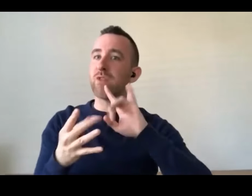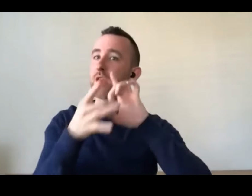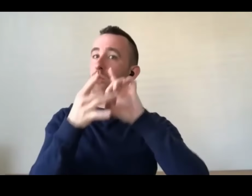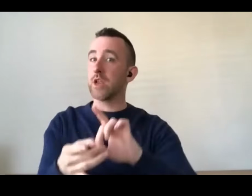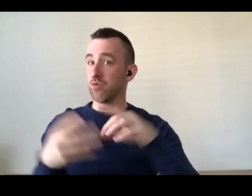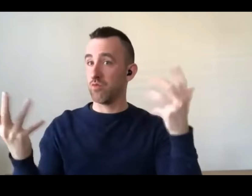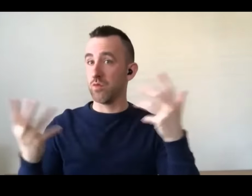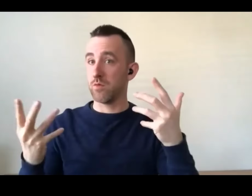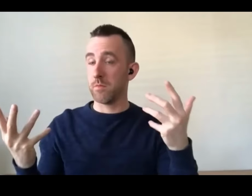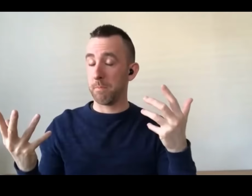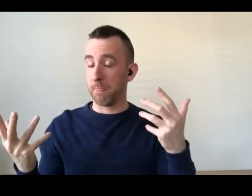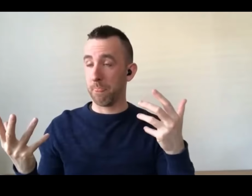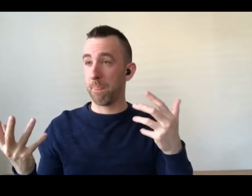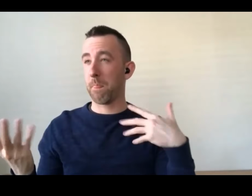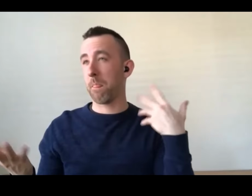to